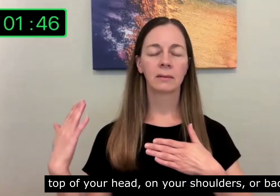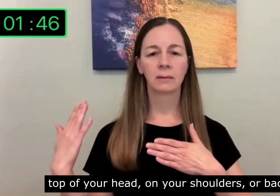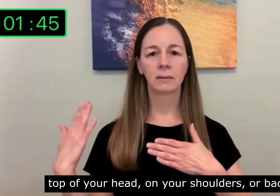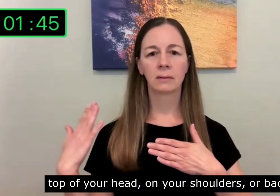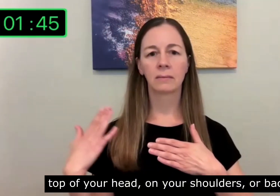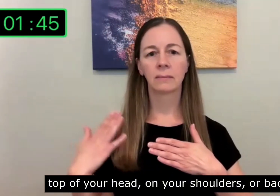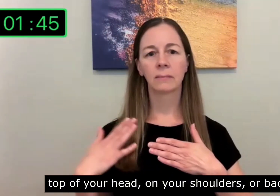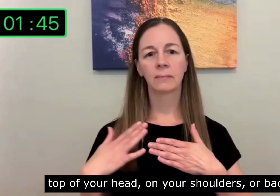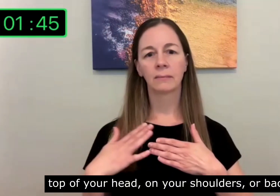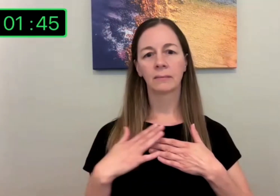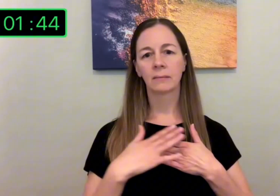back.